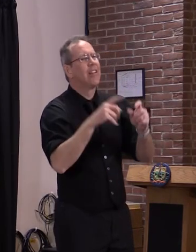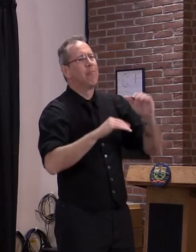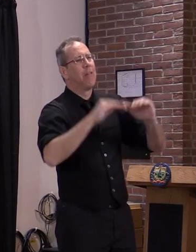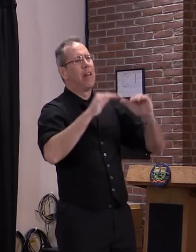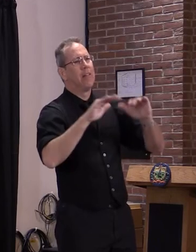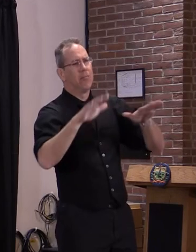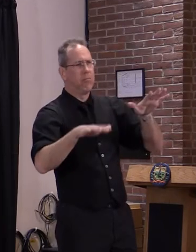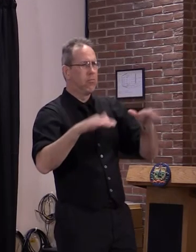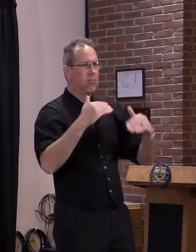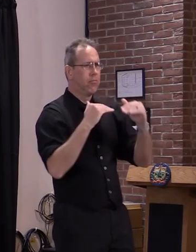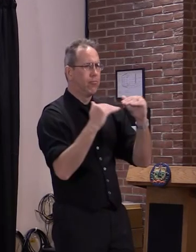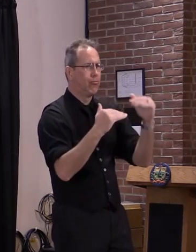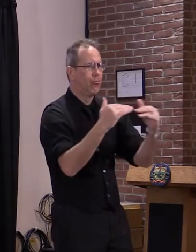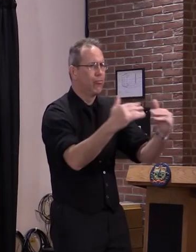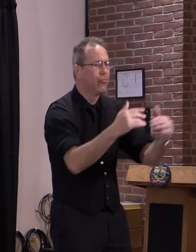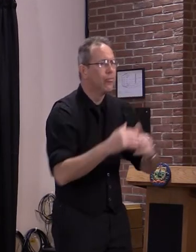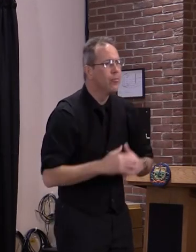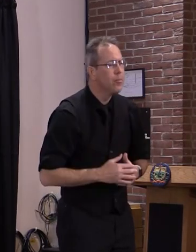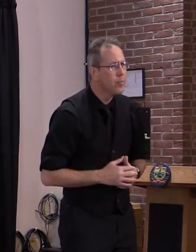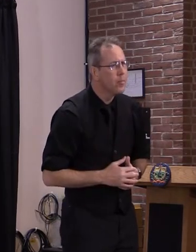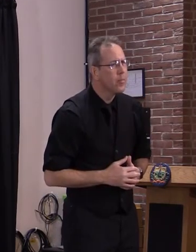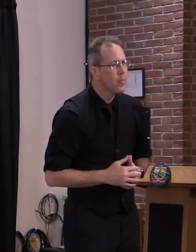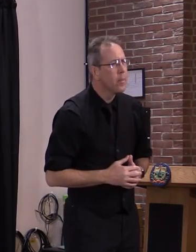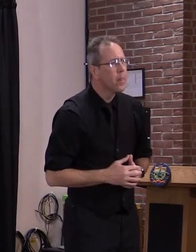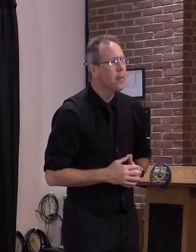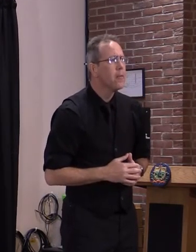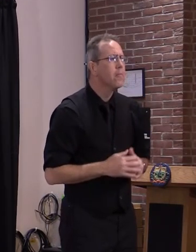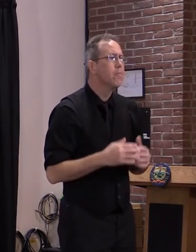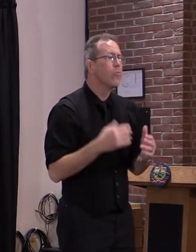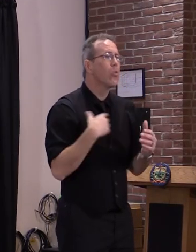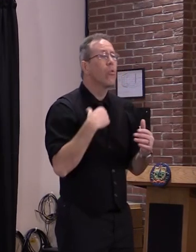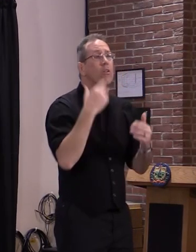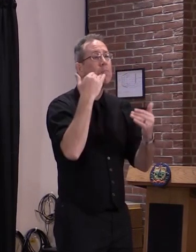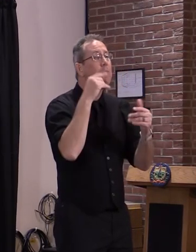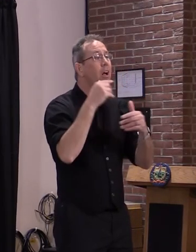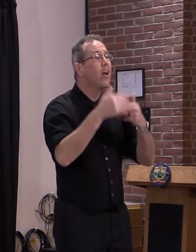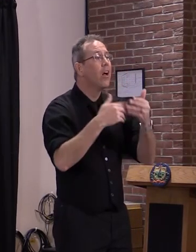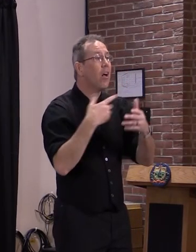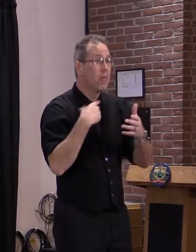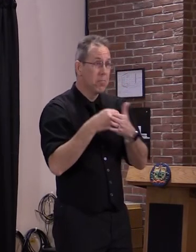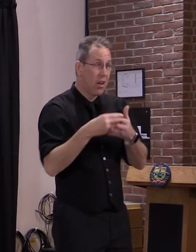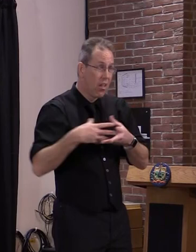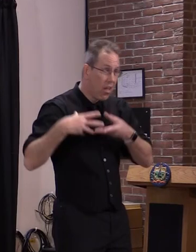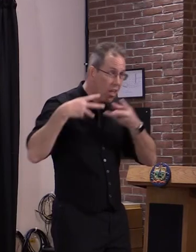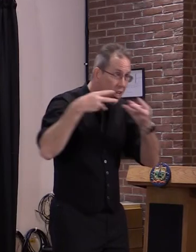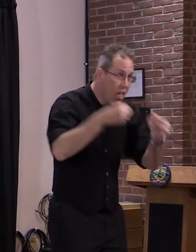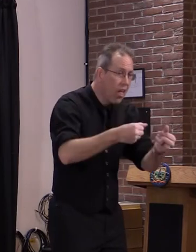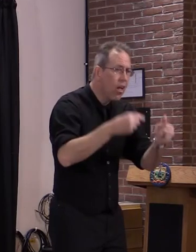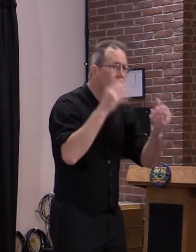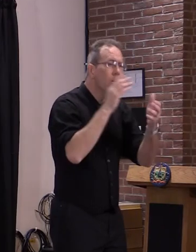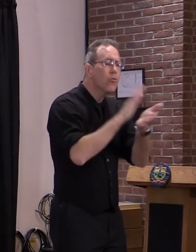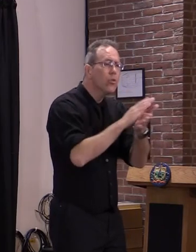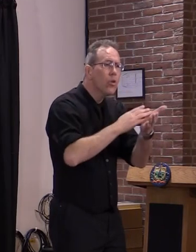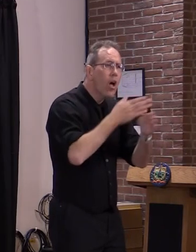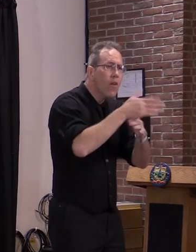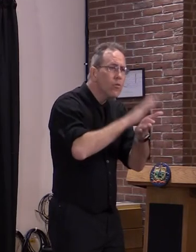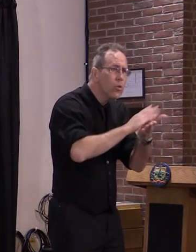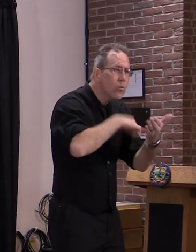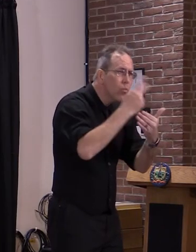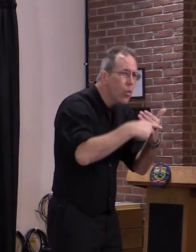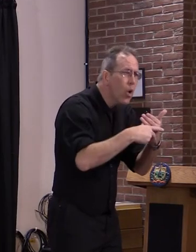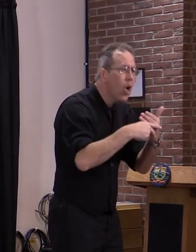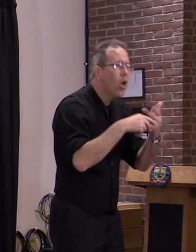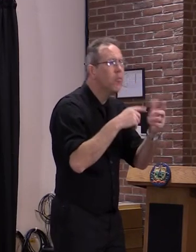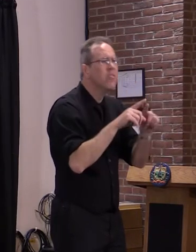strategy perspective, to make greater investments in after-school programming and summer school programming. As we did last year, those programs largely had